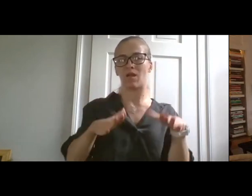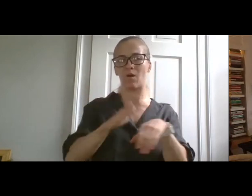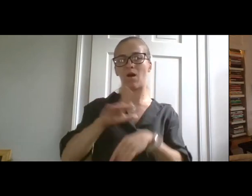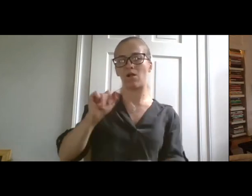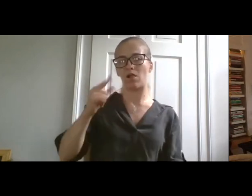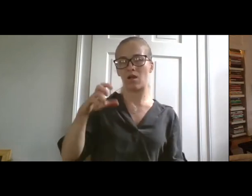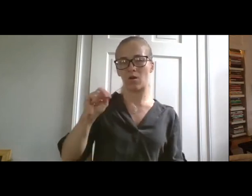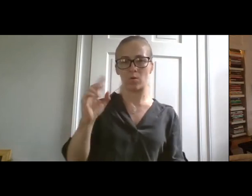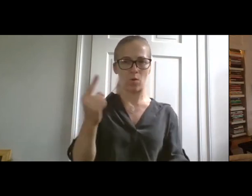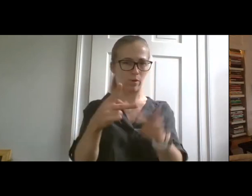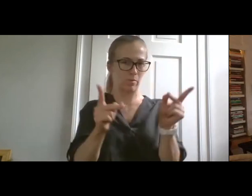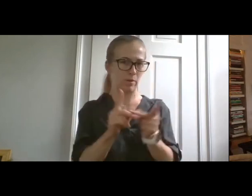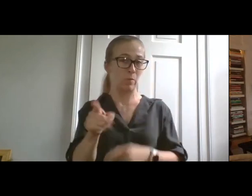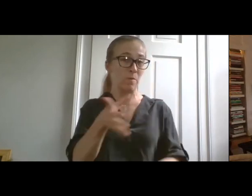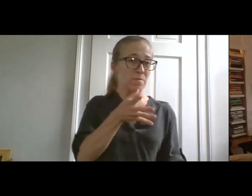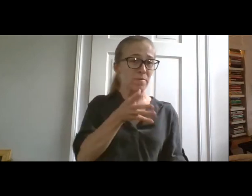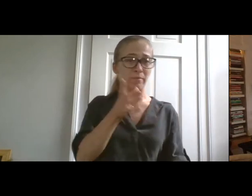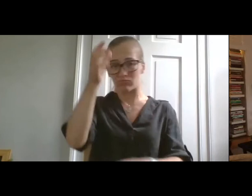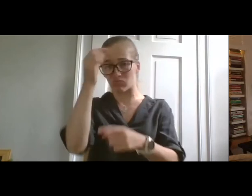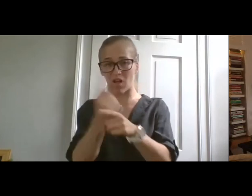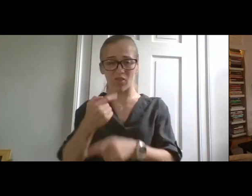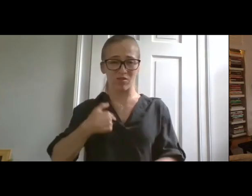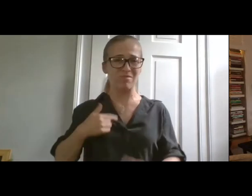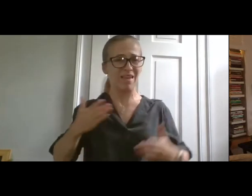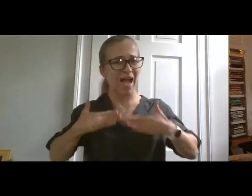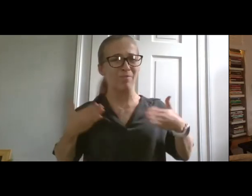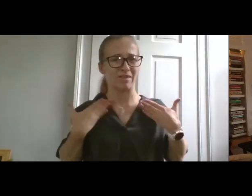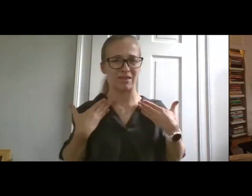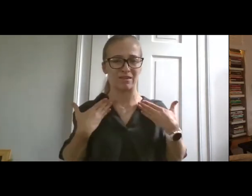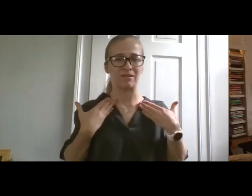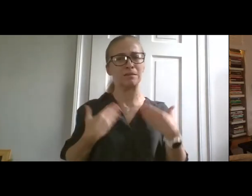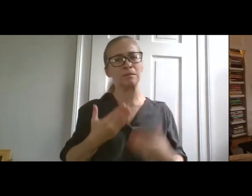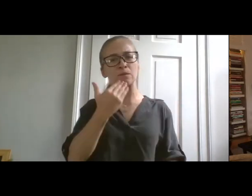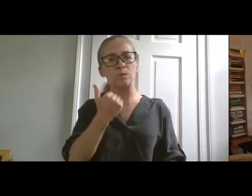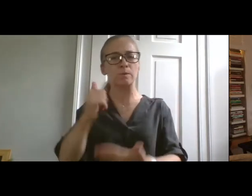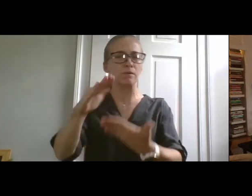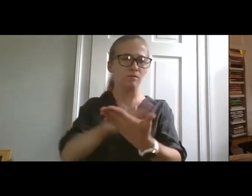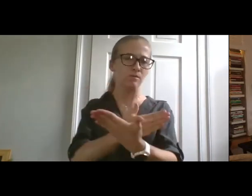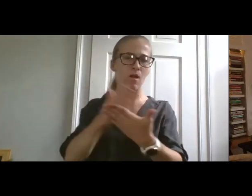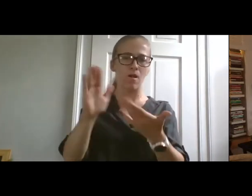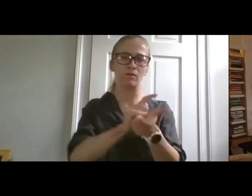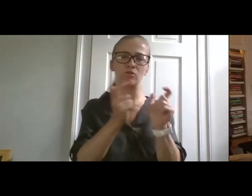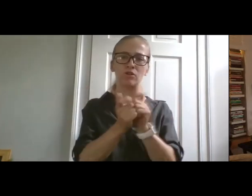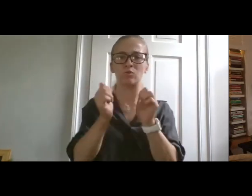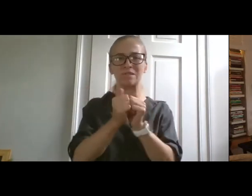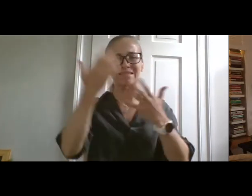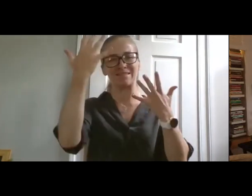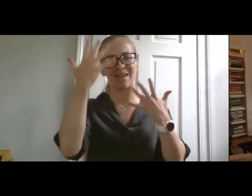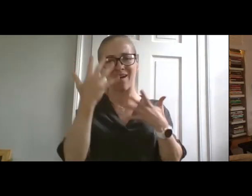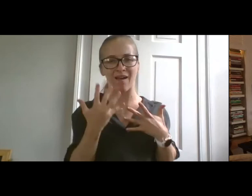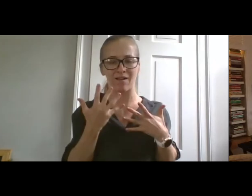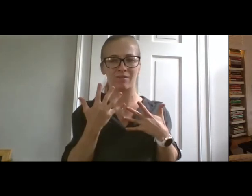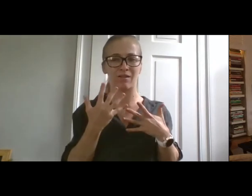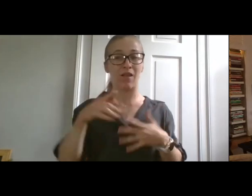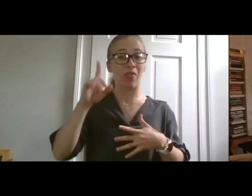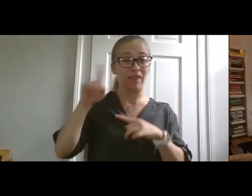only place where my mother, brothers, and I are happy. It's a sweet song tinged with melancholy, even though it